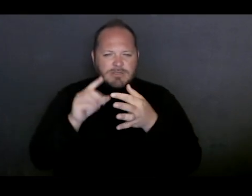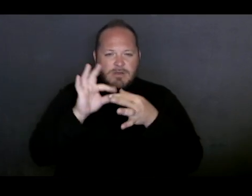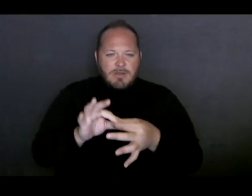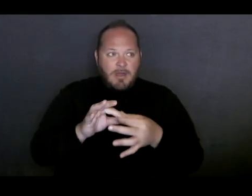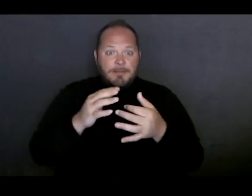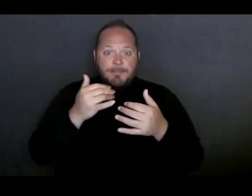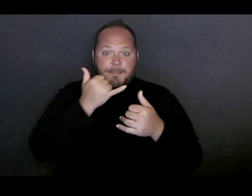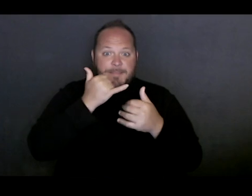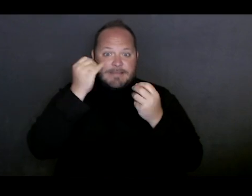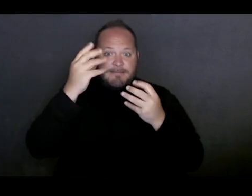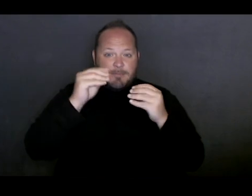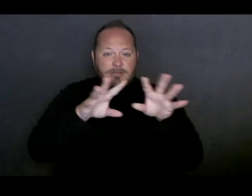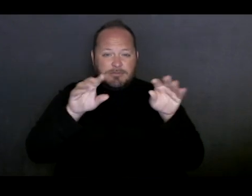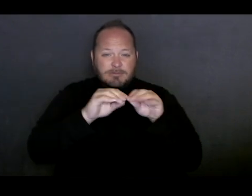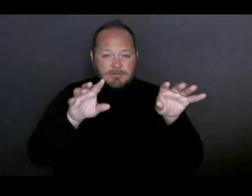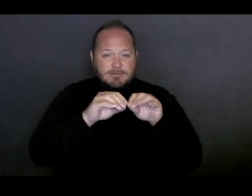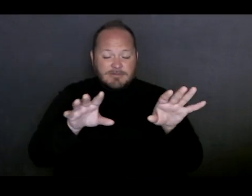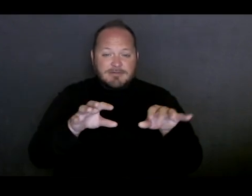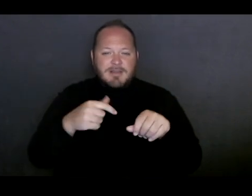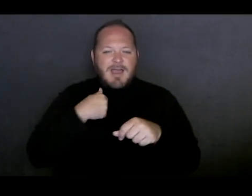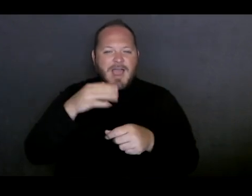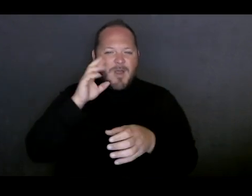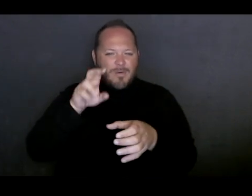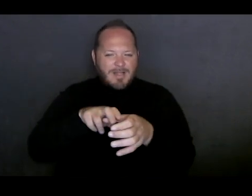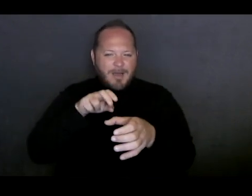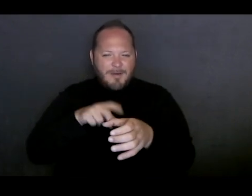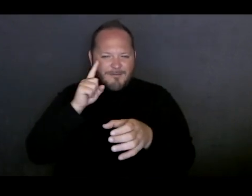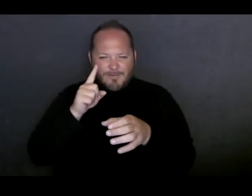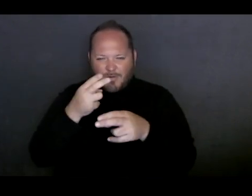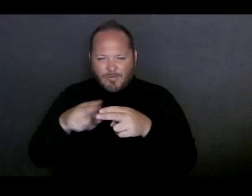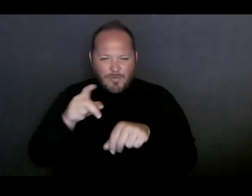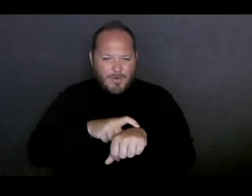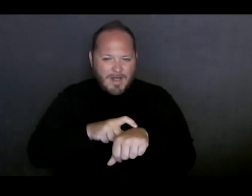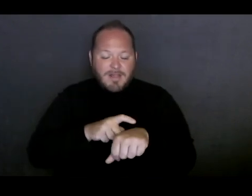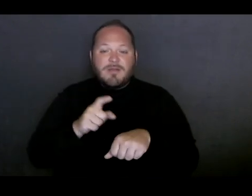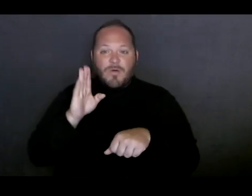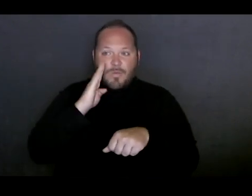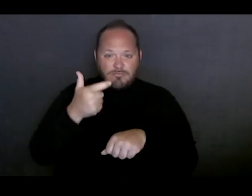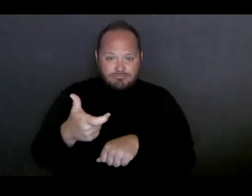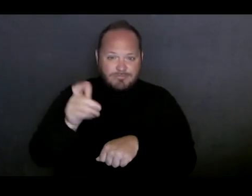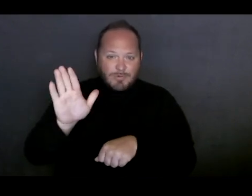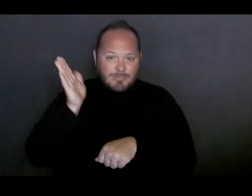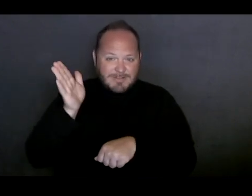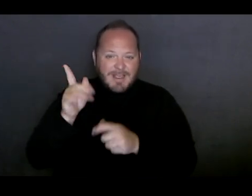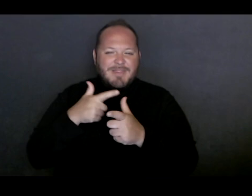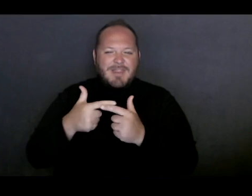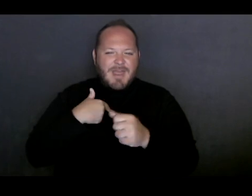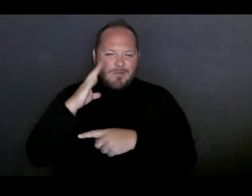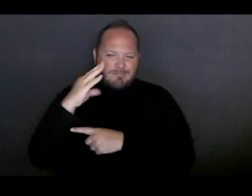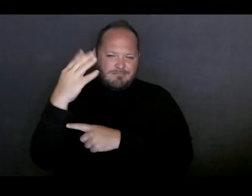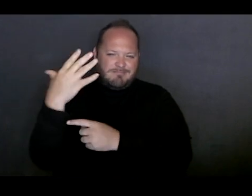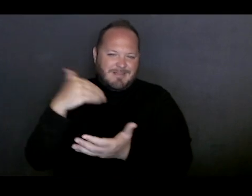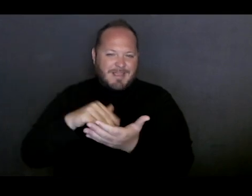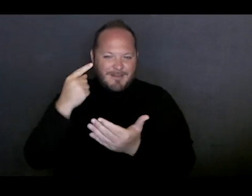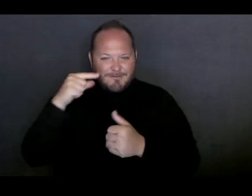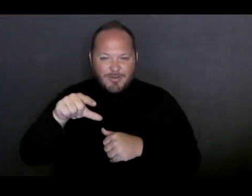I'll hop out for a little while. We'll enjoy your presentation, and then I'll come back on for the Q&A.